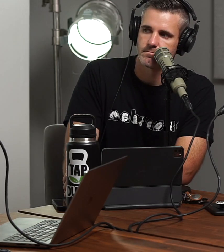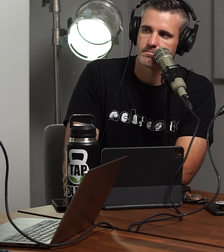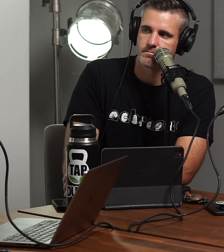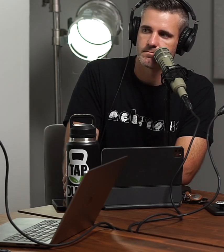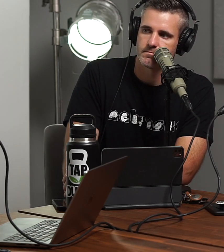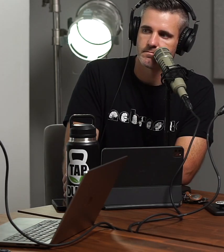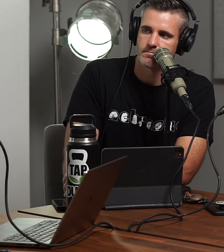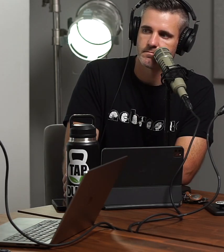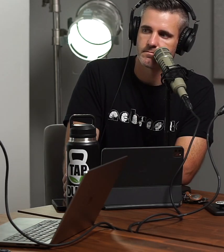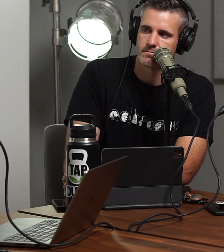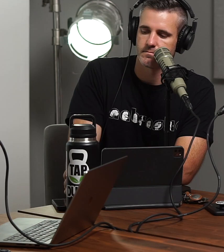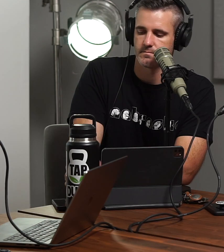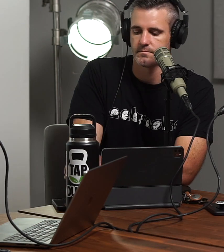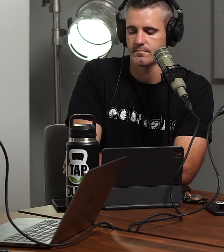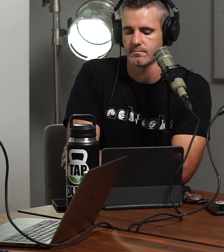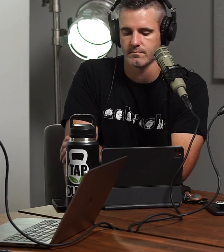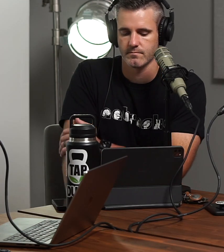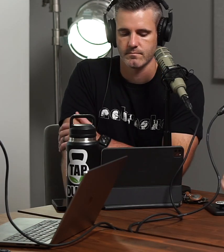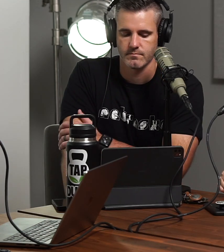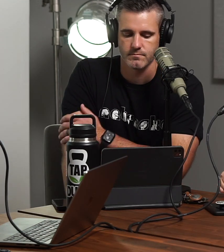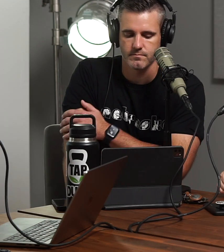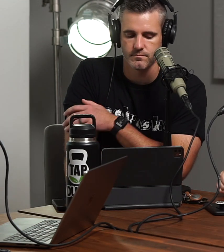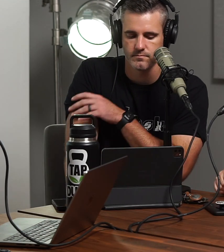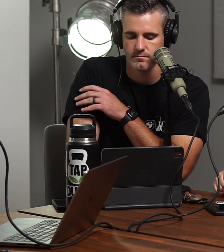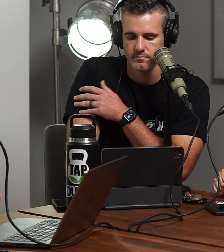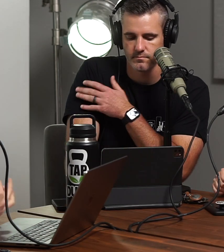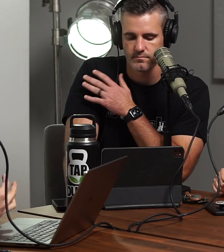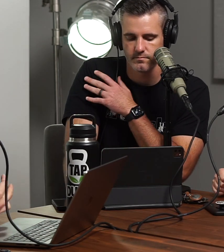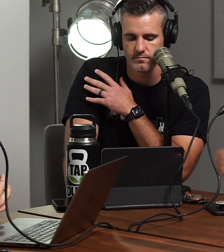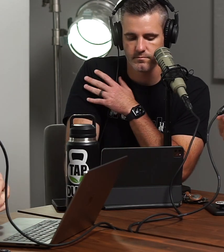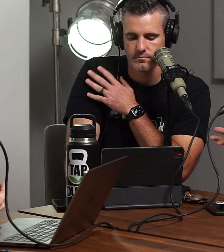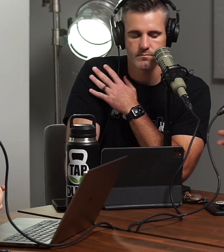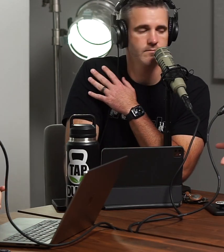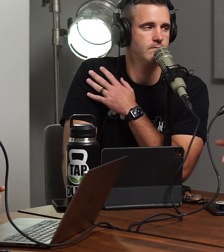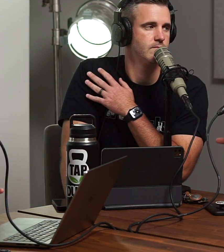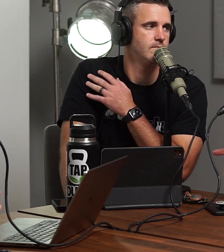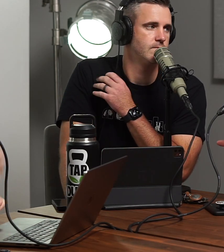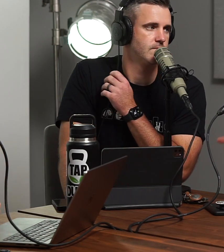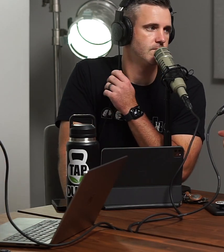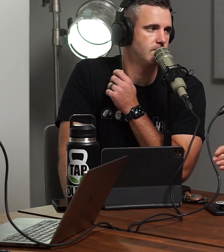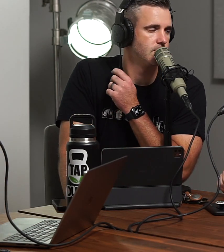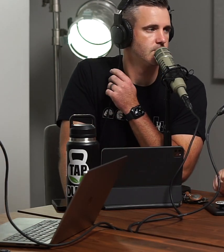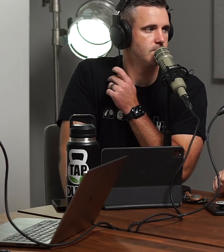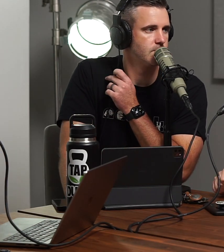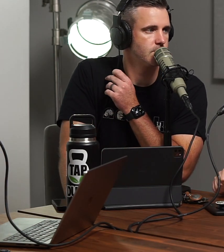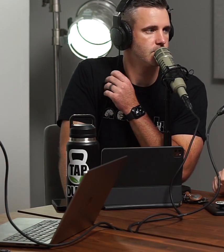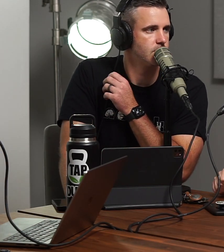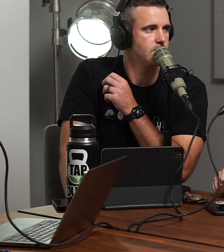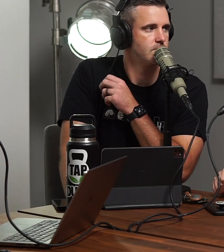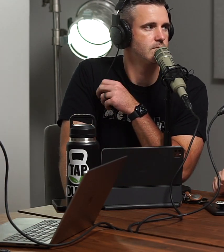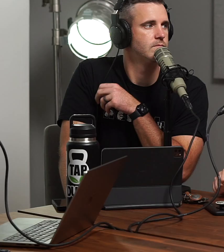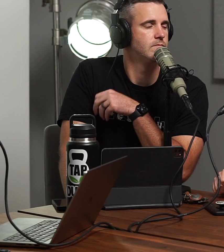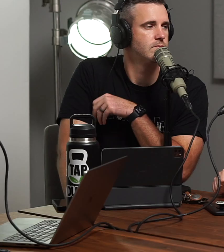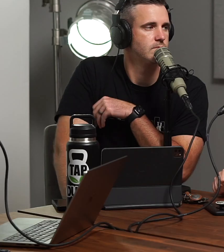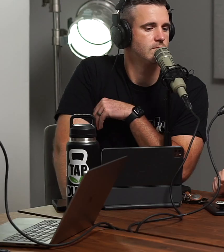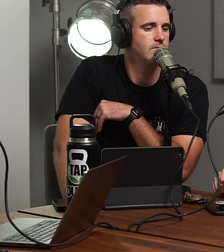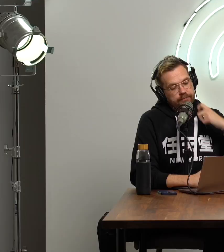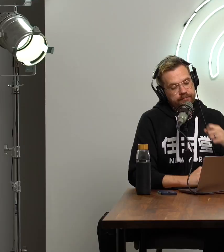is it just diving deeper into the like is it all new i think it's diving into what the meaning of life is from this okay if we're